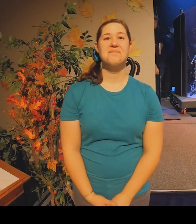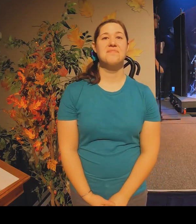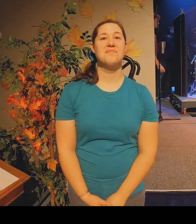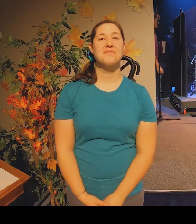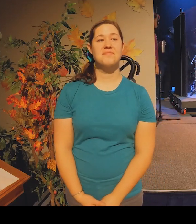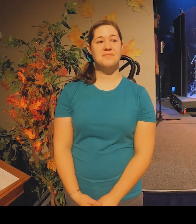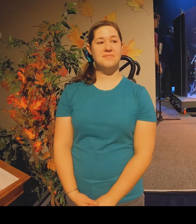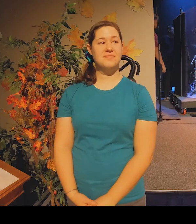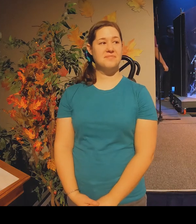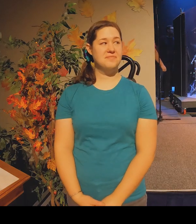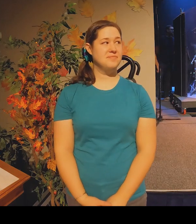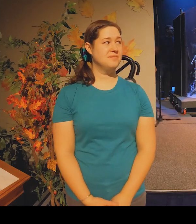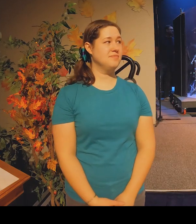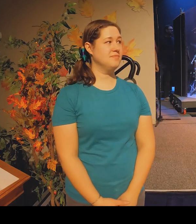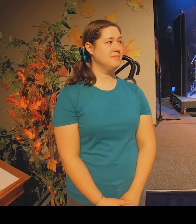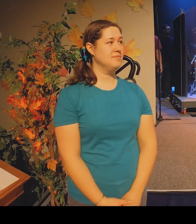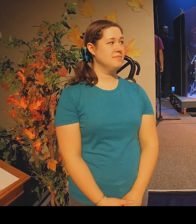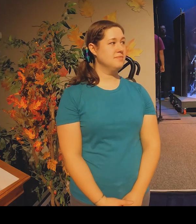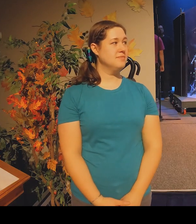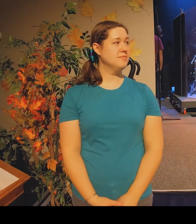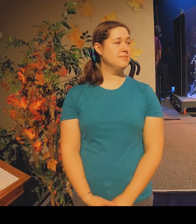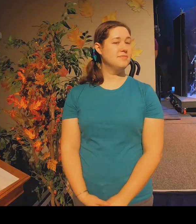Very good.